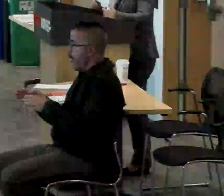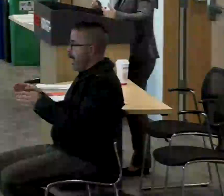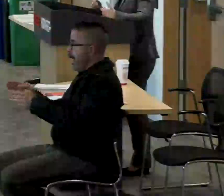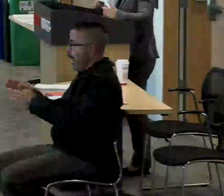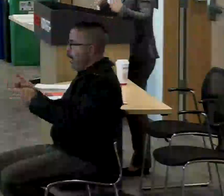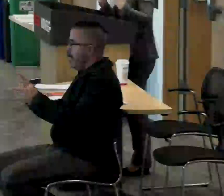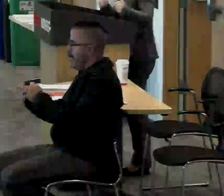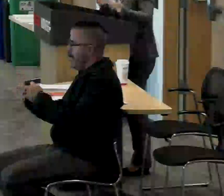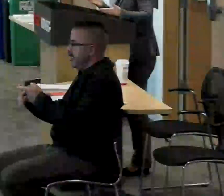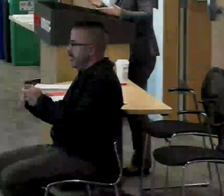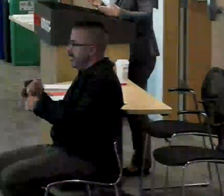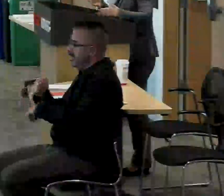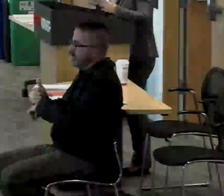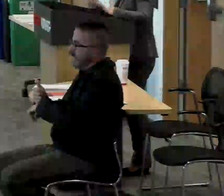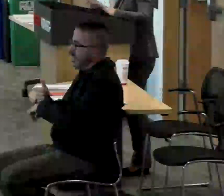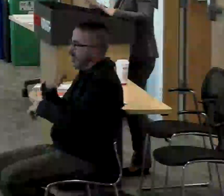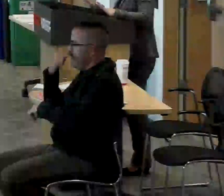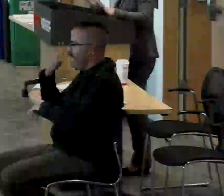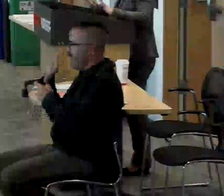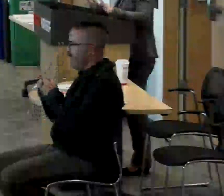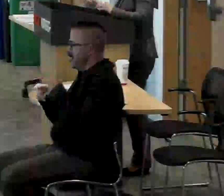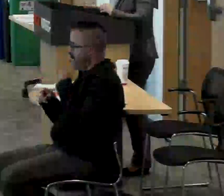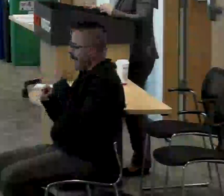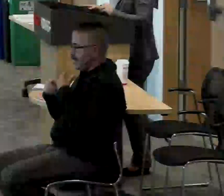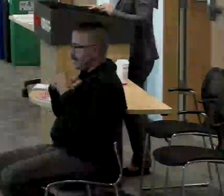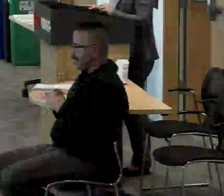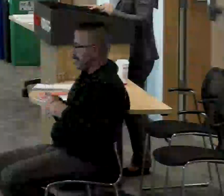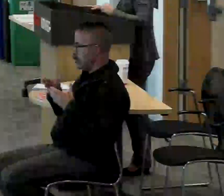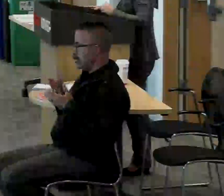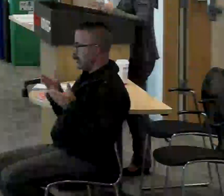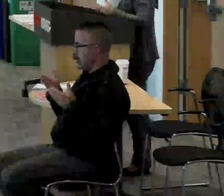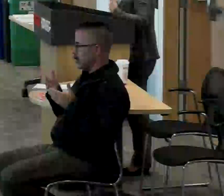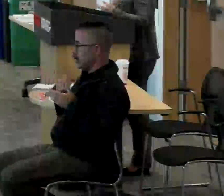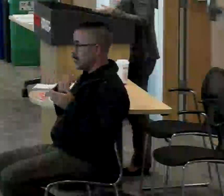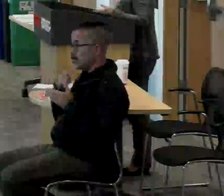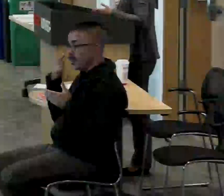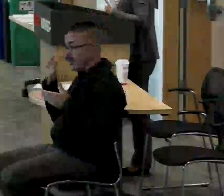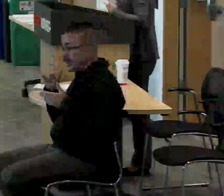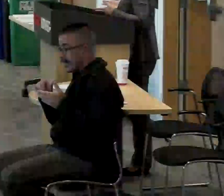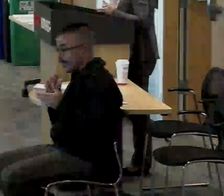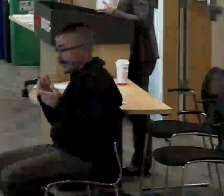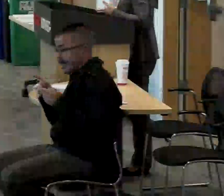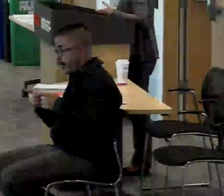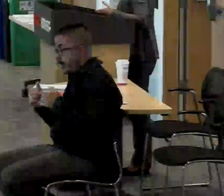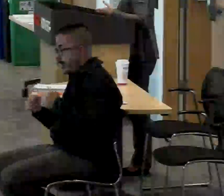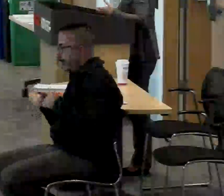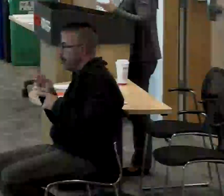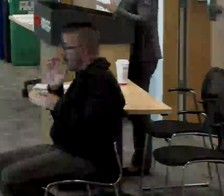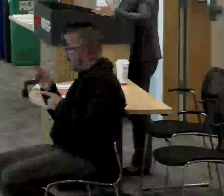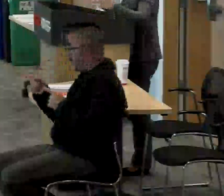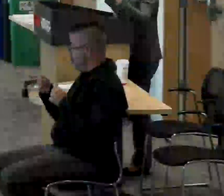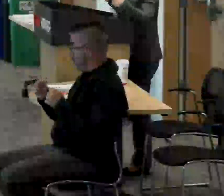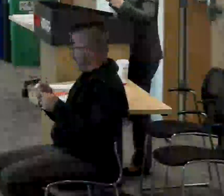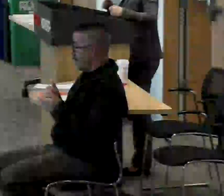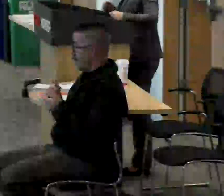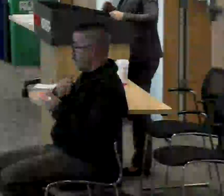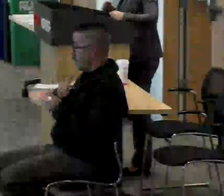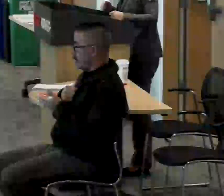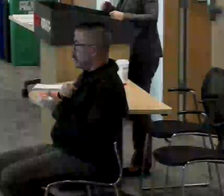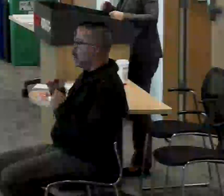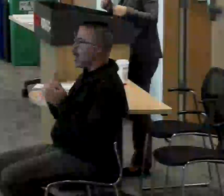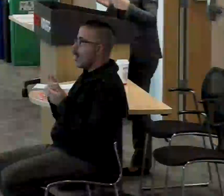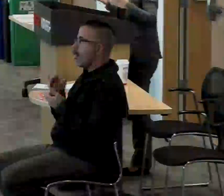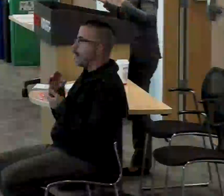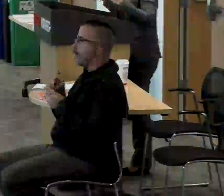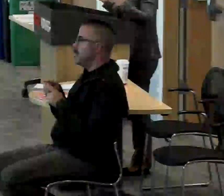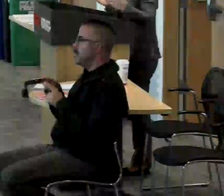customer service? Can you get us there? We understand it's, not right away, but are you willing to partner with us in pursuing that goal? And all of the firms said